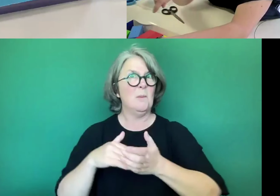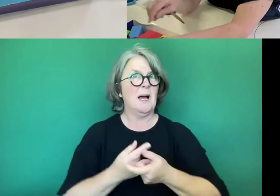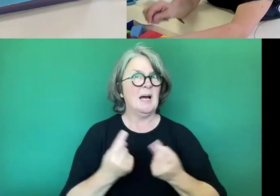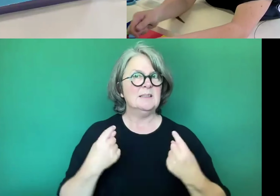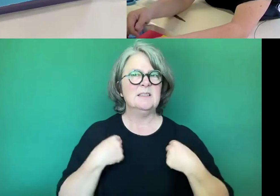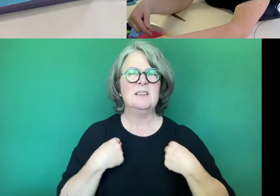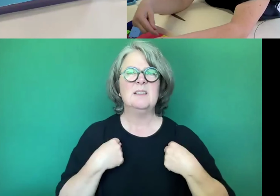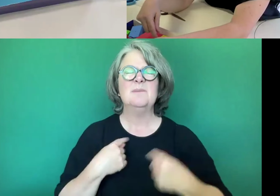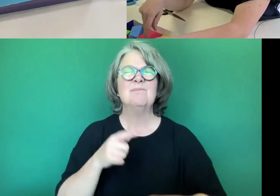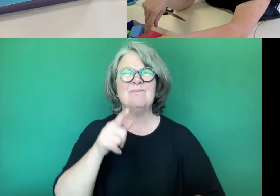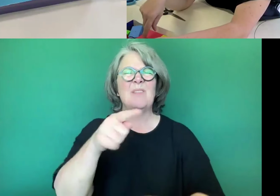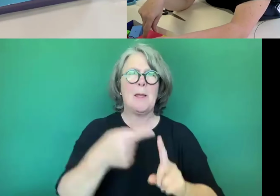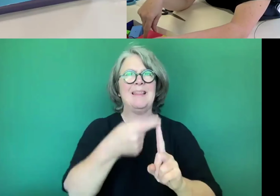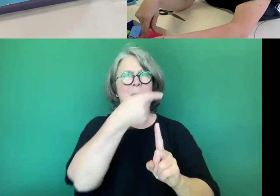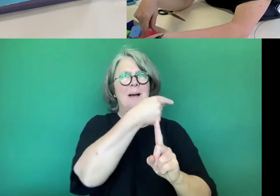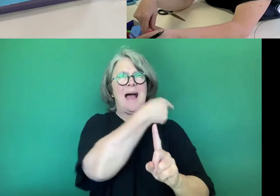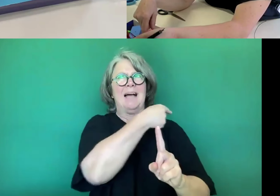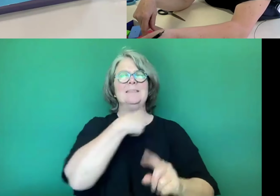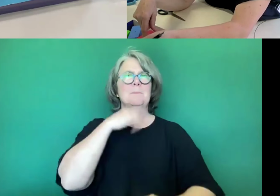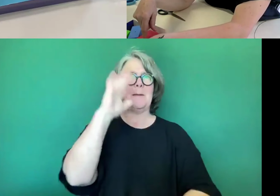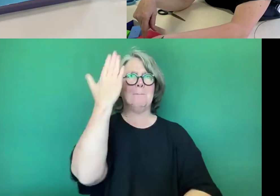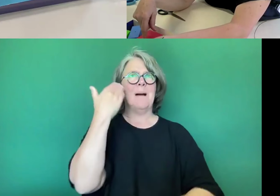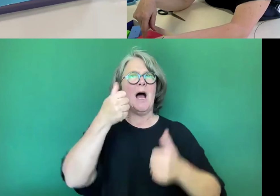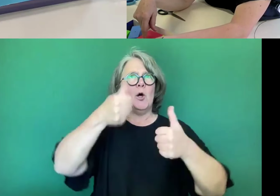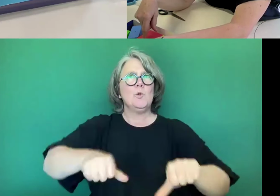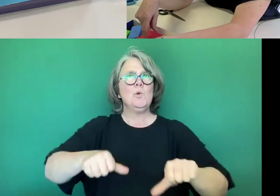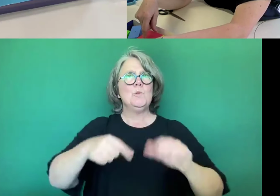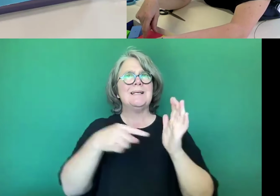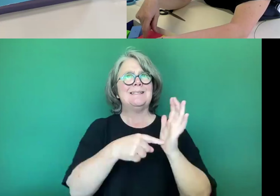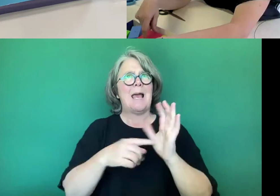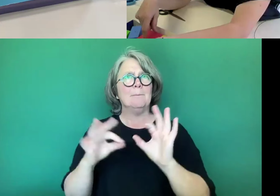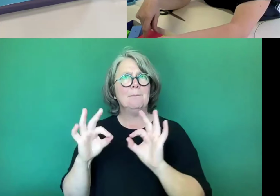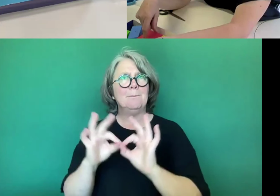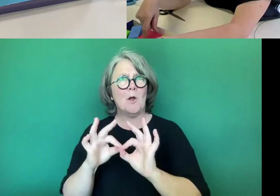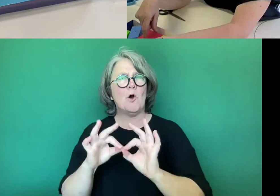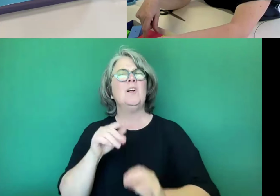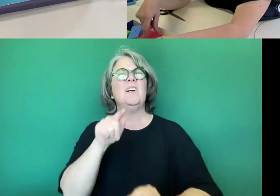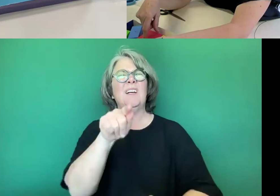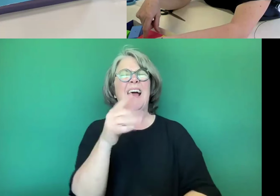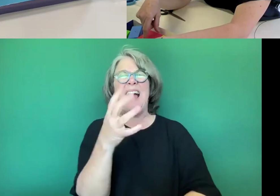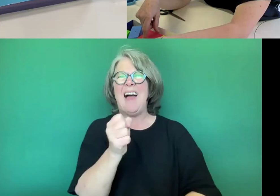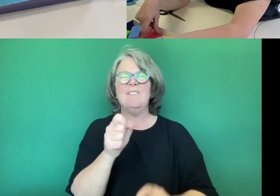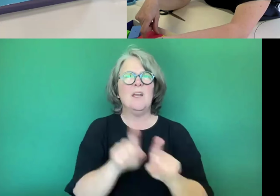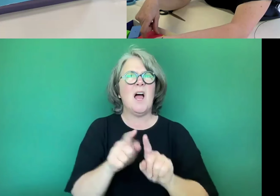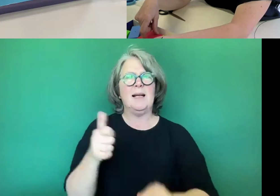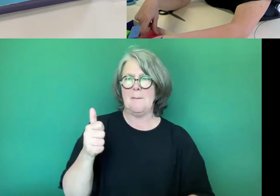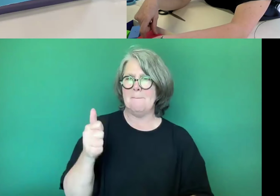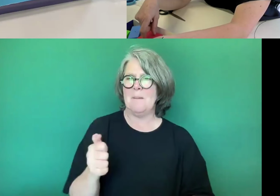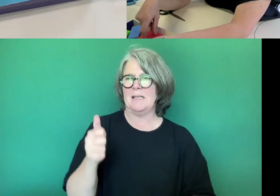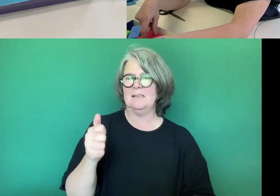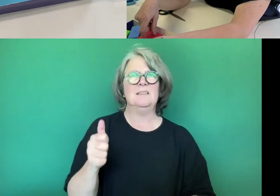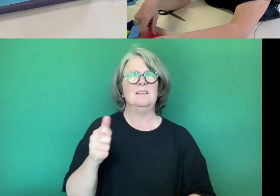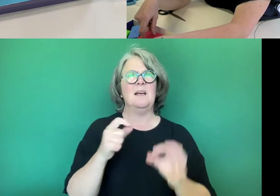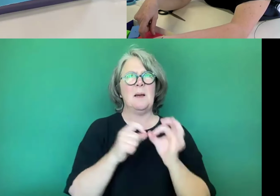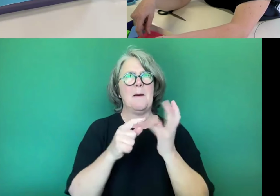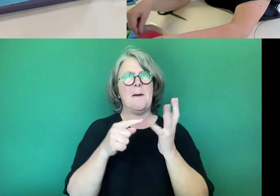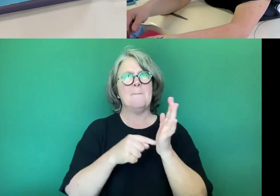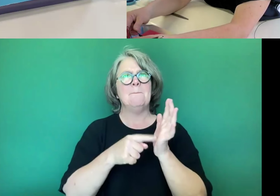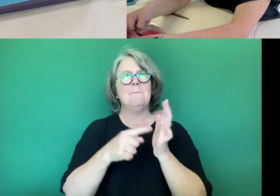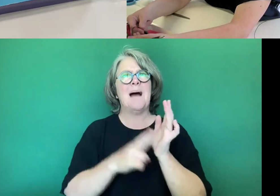Previously, when I was using TapeBlocks, you'll see a lot of the stuff on the website has button cell batteries, and button cell batteries are